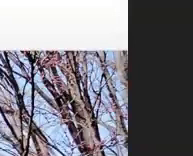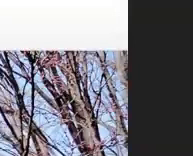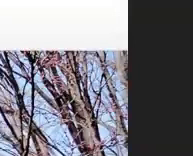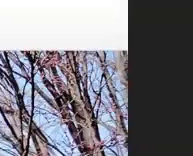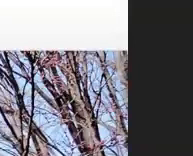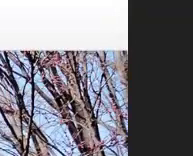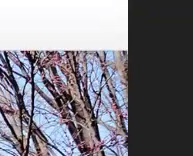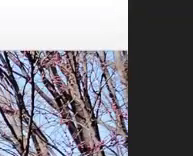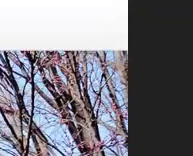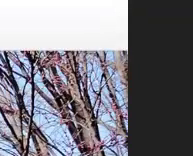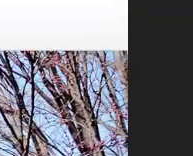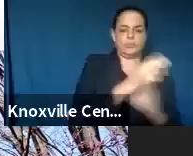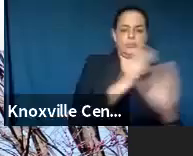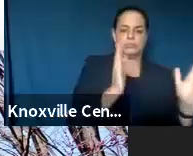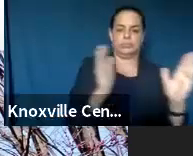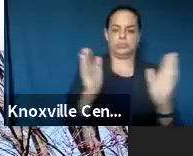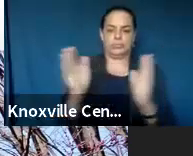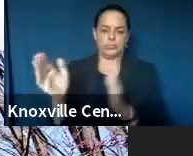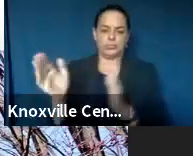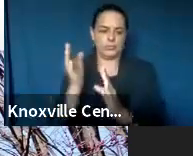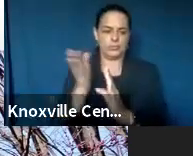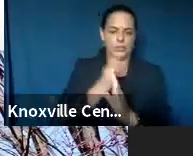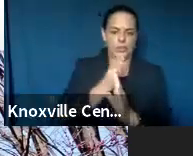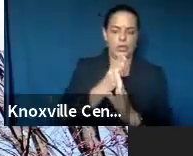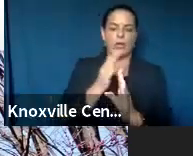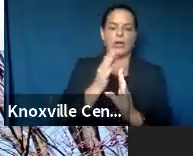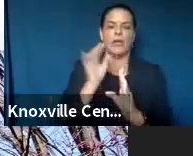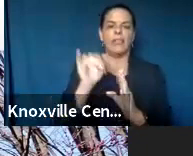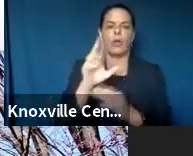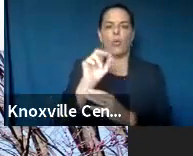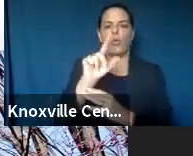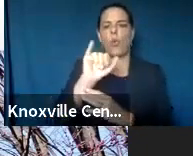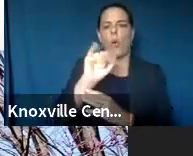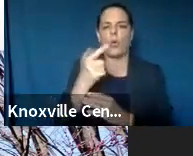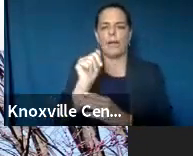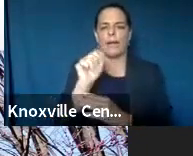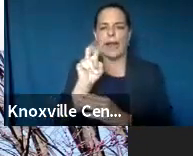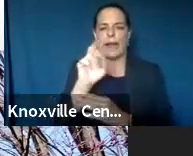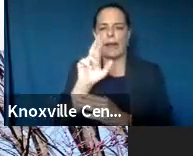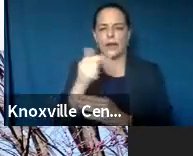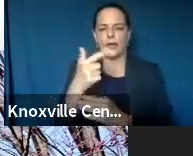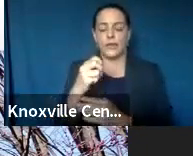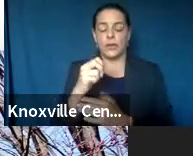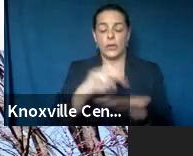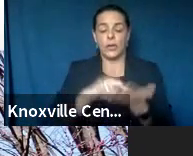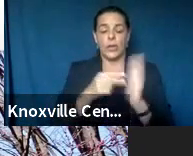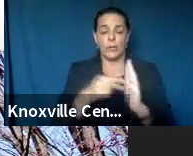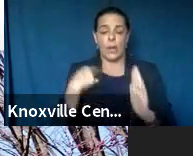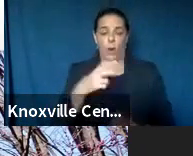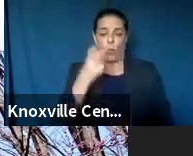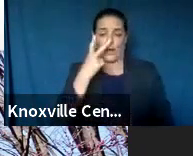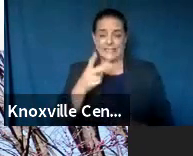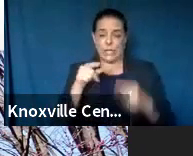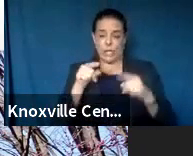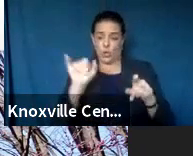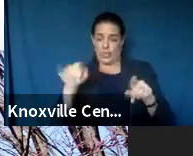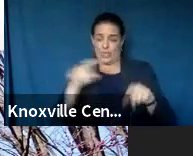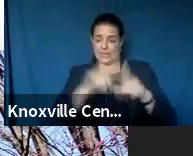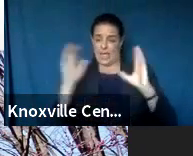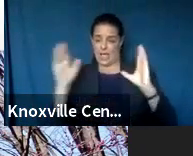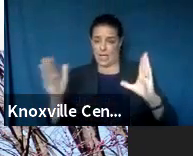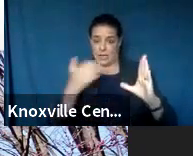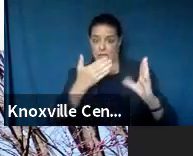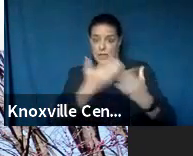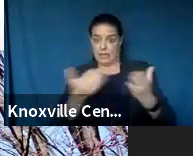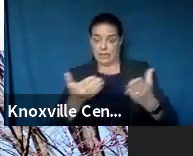weeks. That's what a rolling average is. Overall, what we mean by this is we are trying to see, are things getting better, staying the